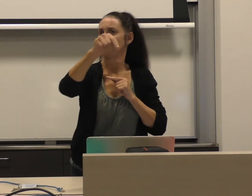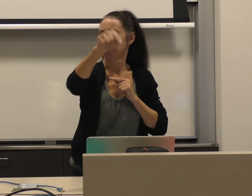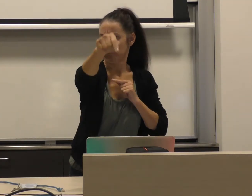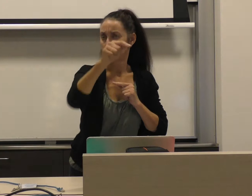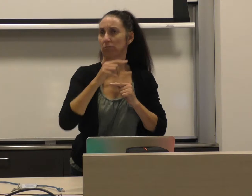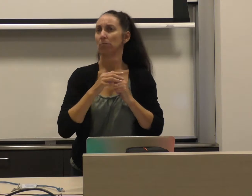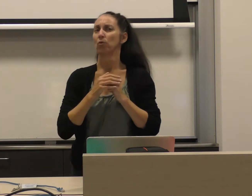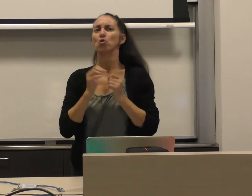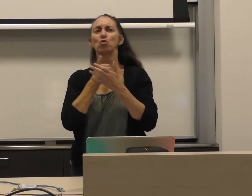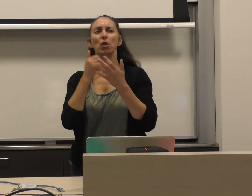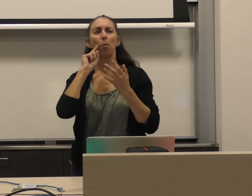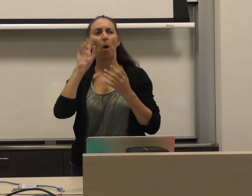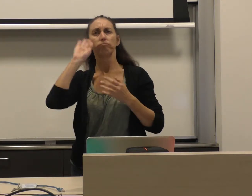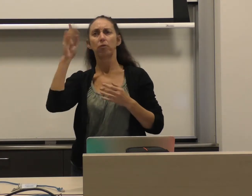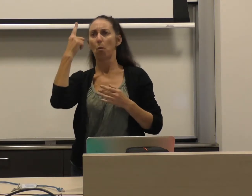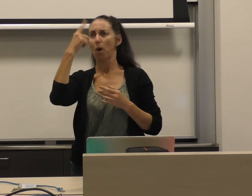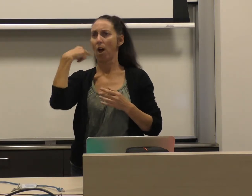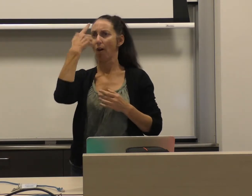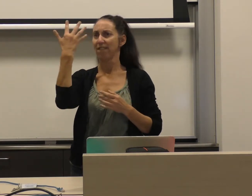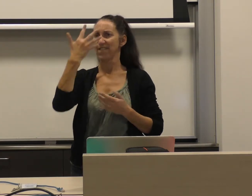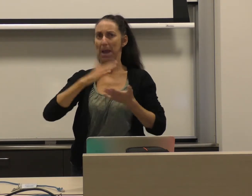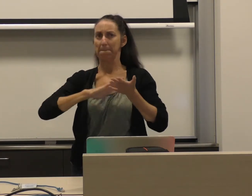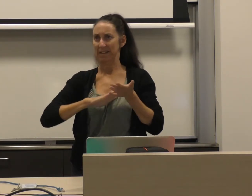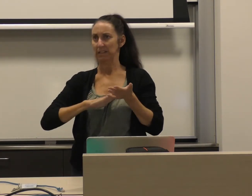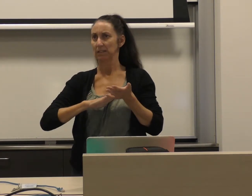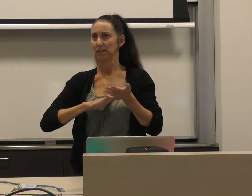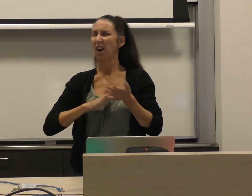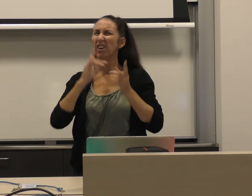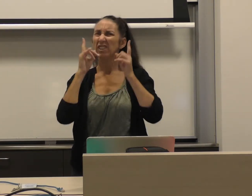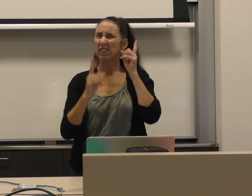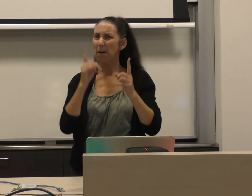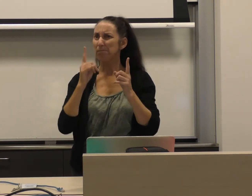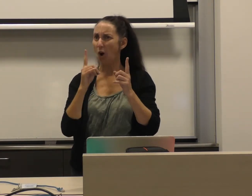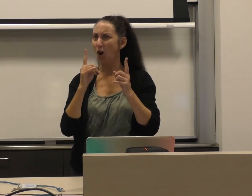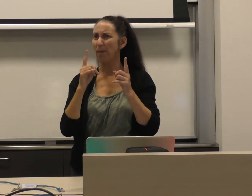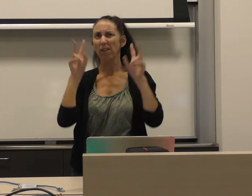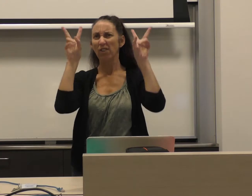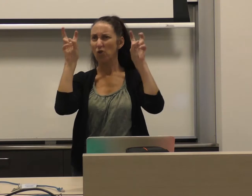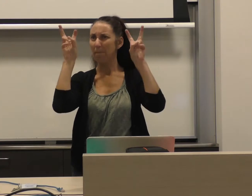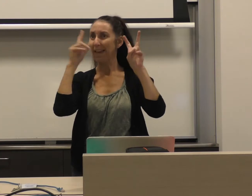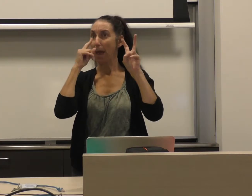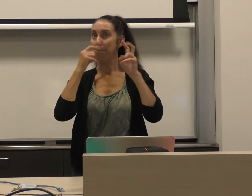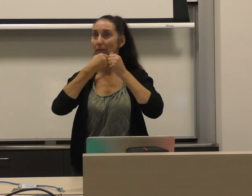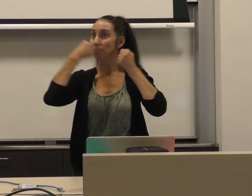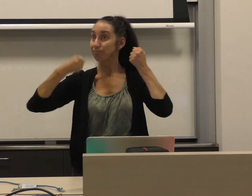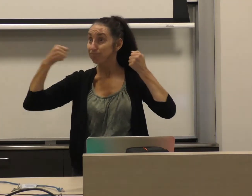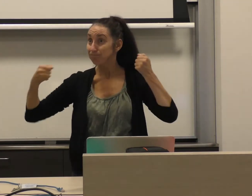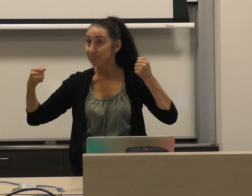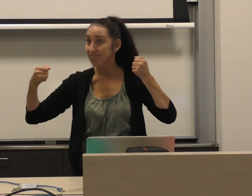the next lot of lectures, how we've been running them in term 1, we've been running them for an hour and